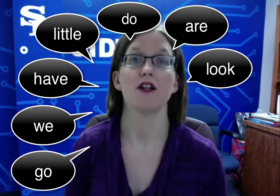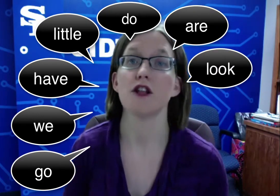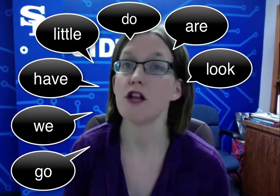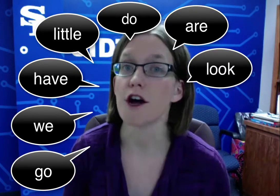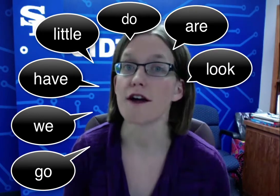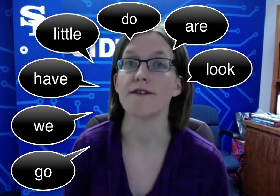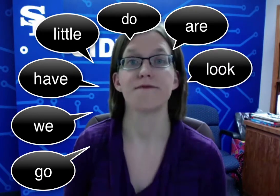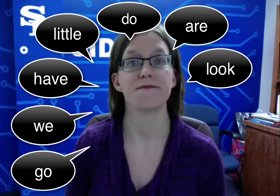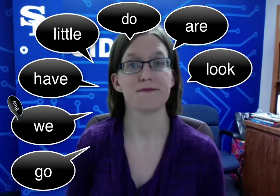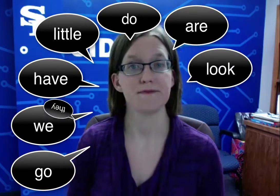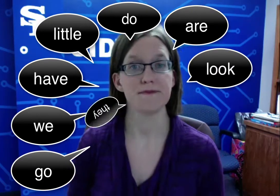look